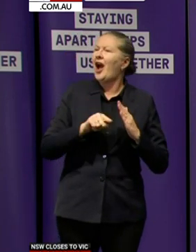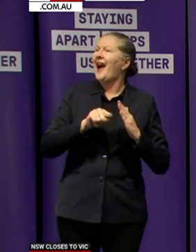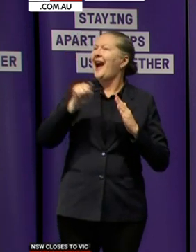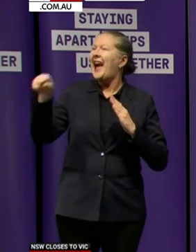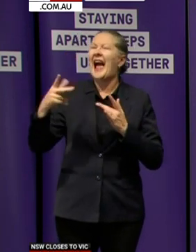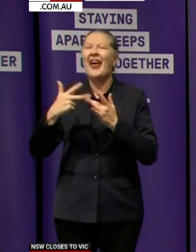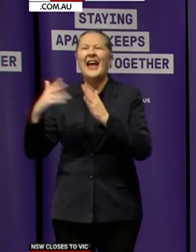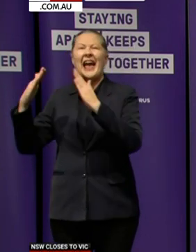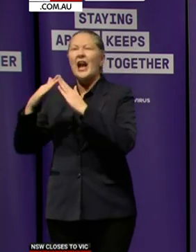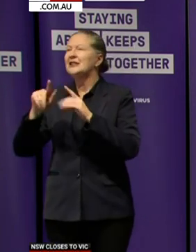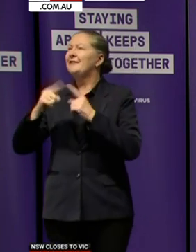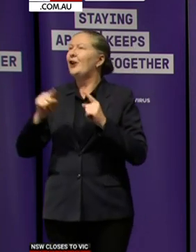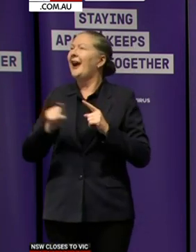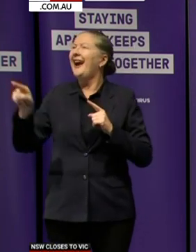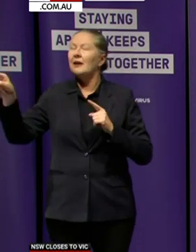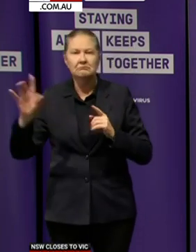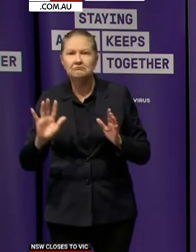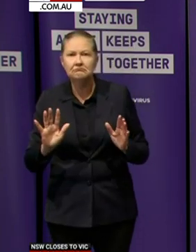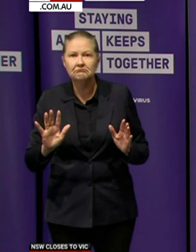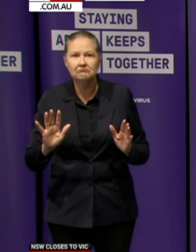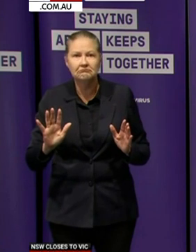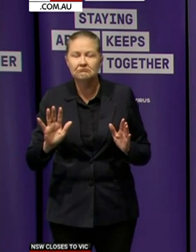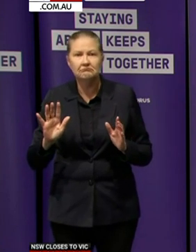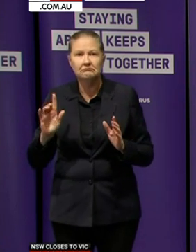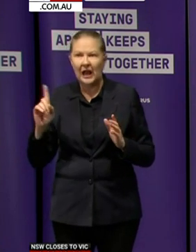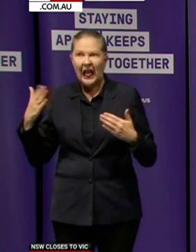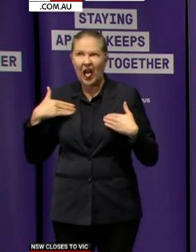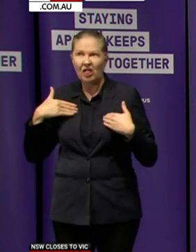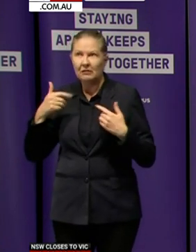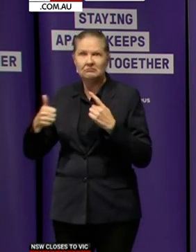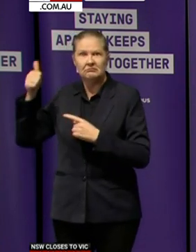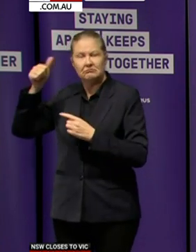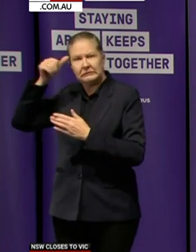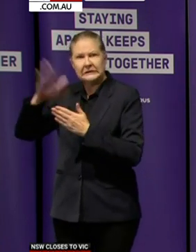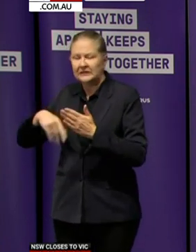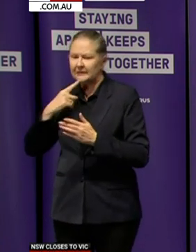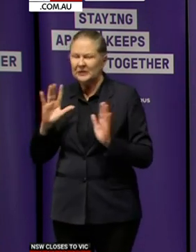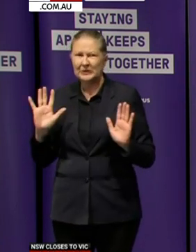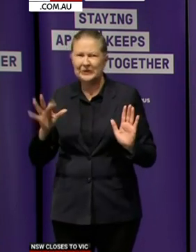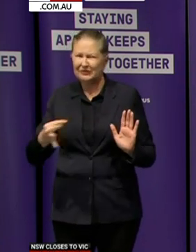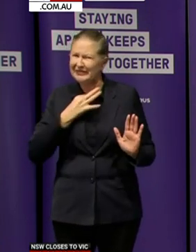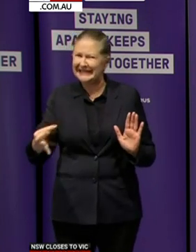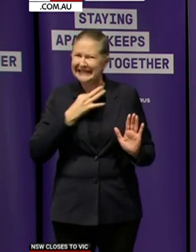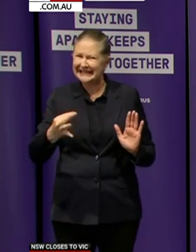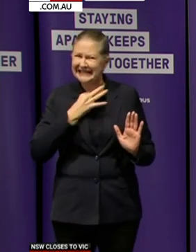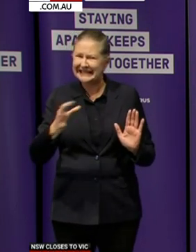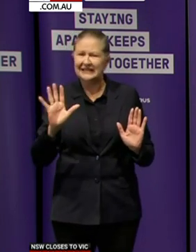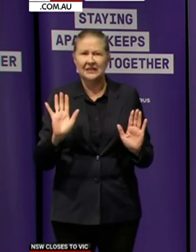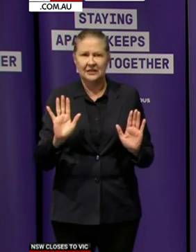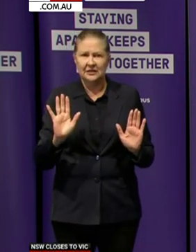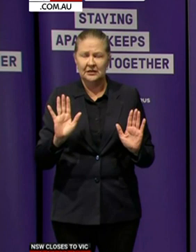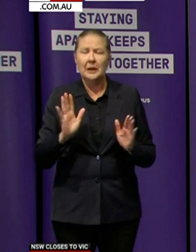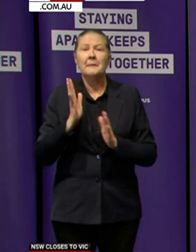is a risk that the public health team are not prepared to take. And on that basis, the stay-at-home order